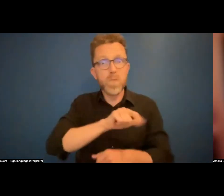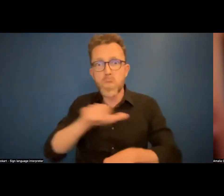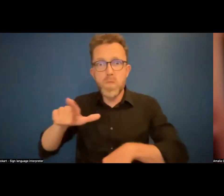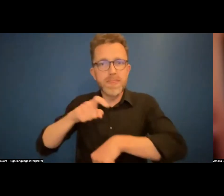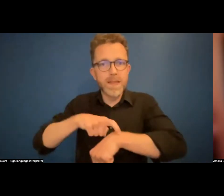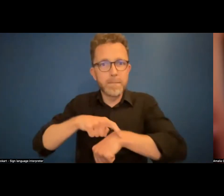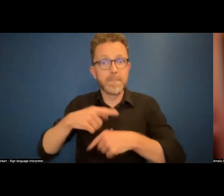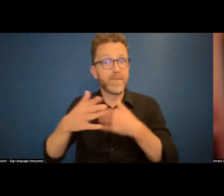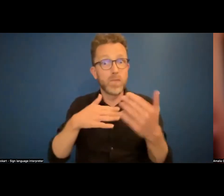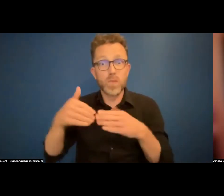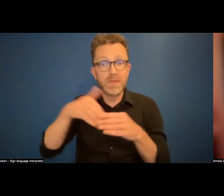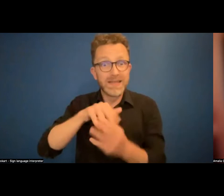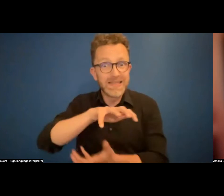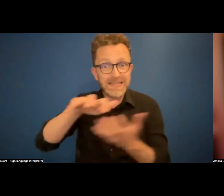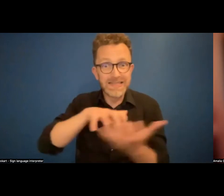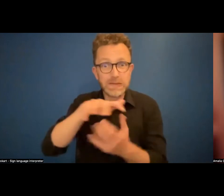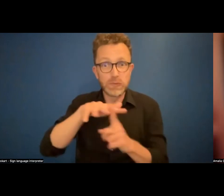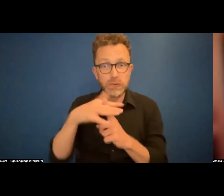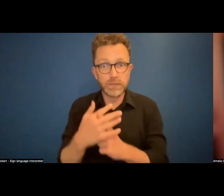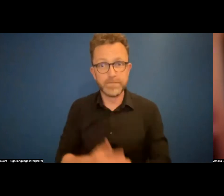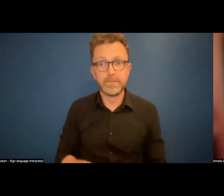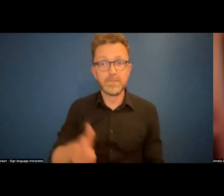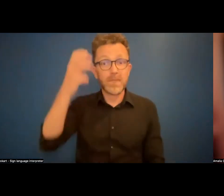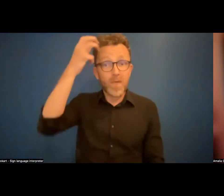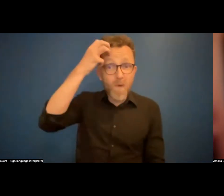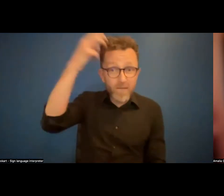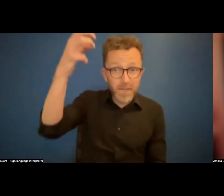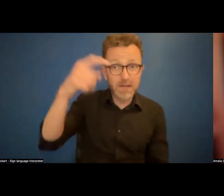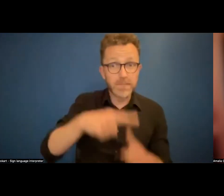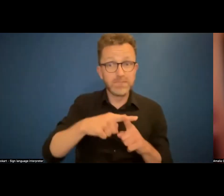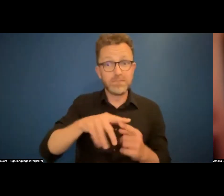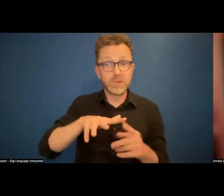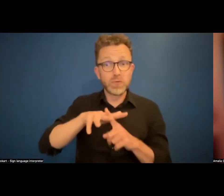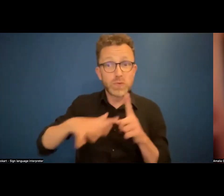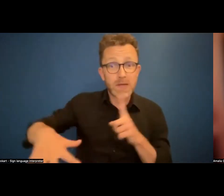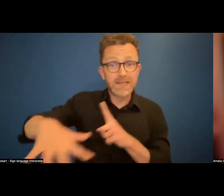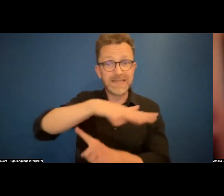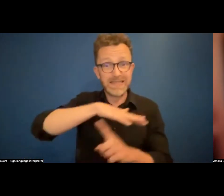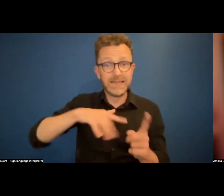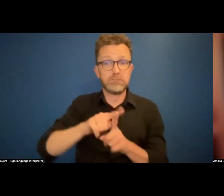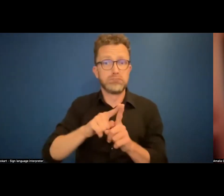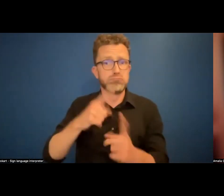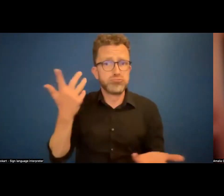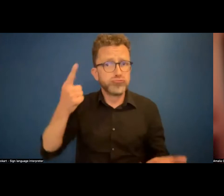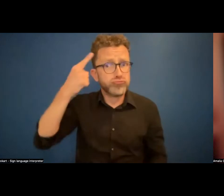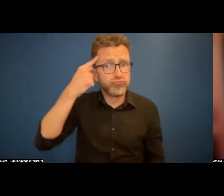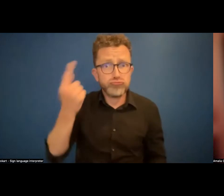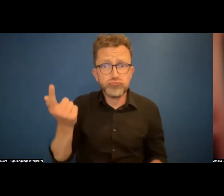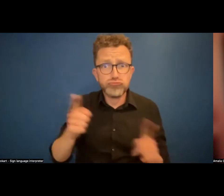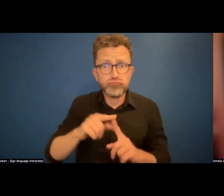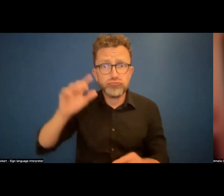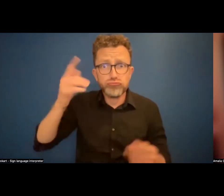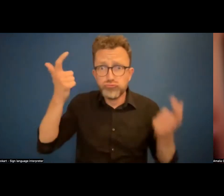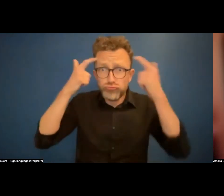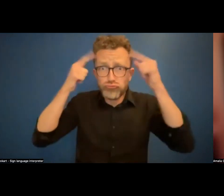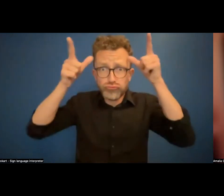without liability to the law and deprives them of a fair trial, clearly opposed to the Convention,